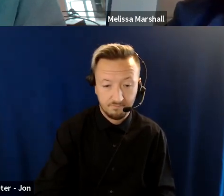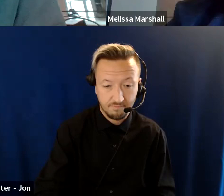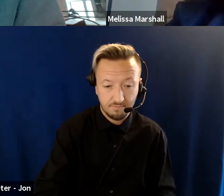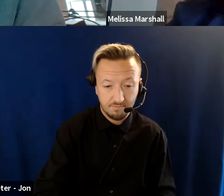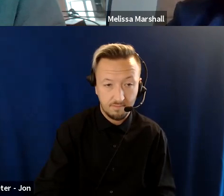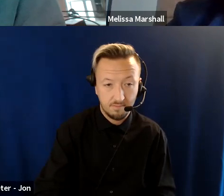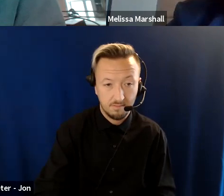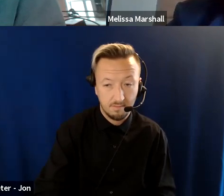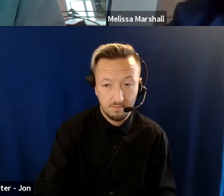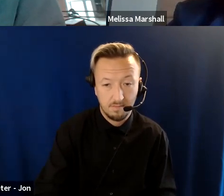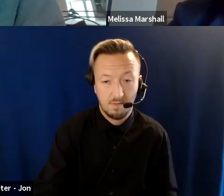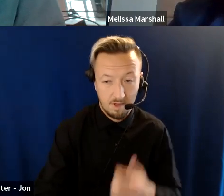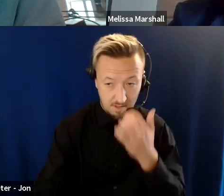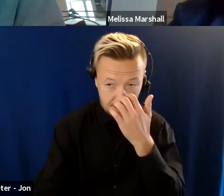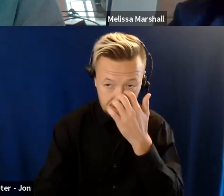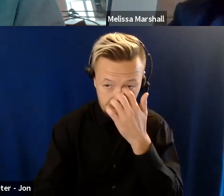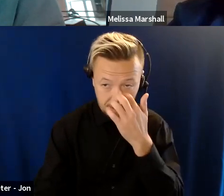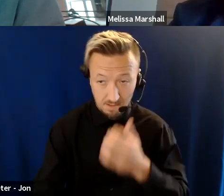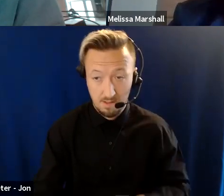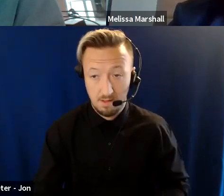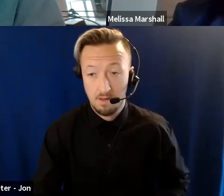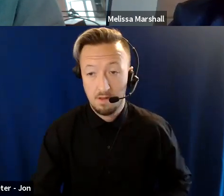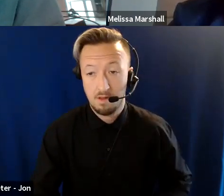Tell me when you're ready, Mary.